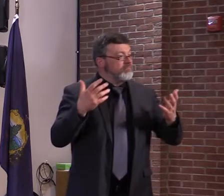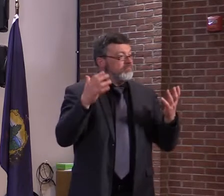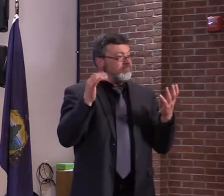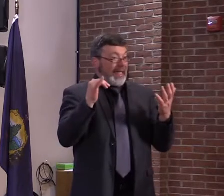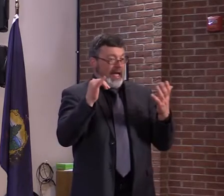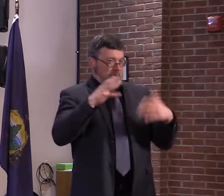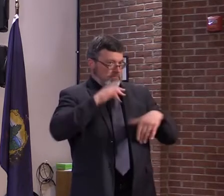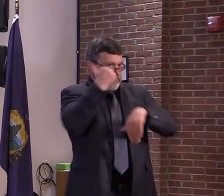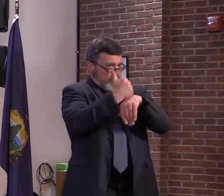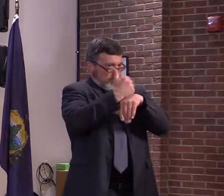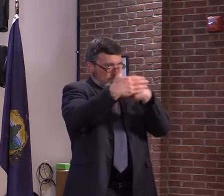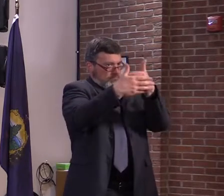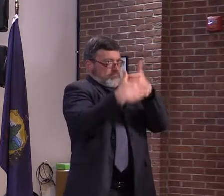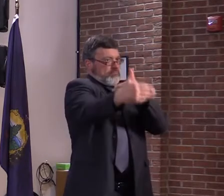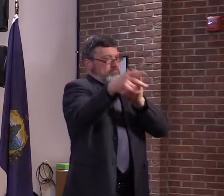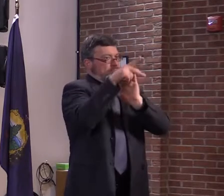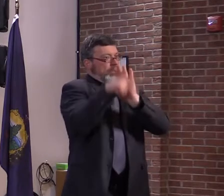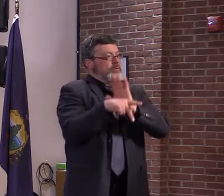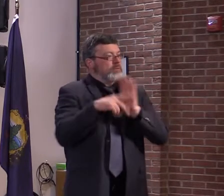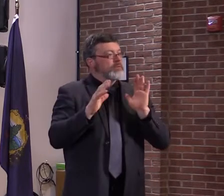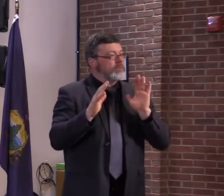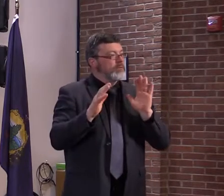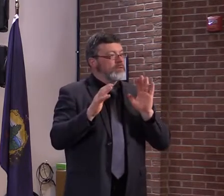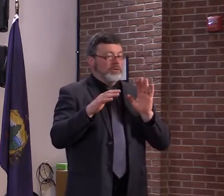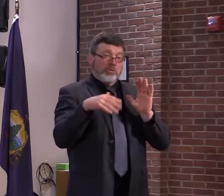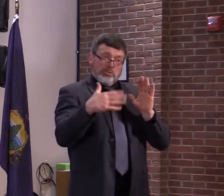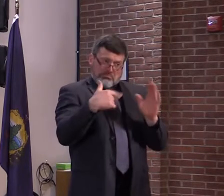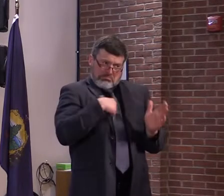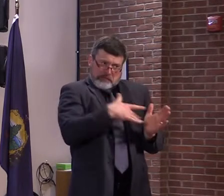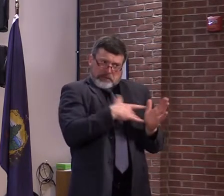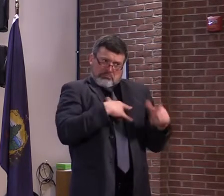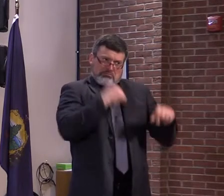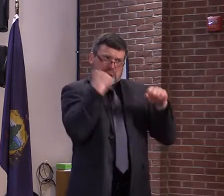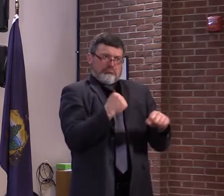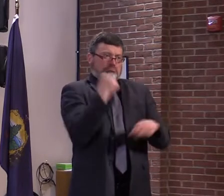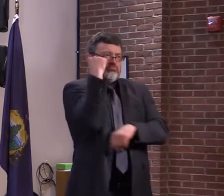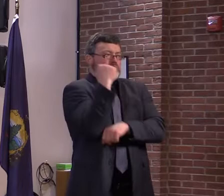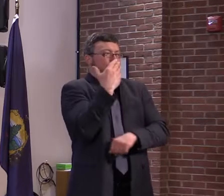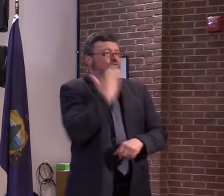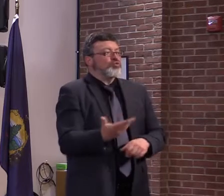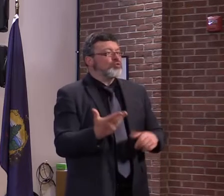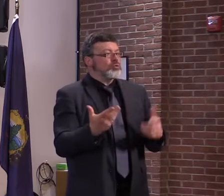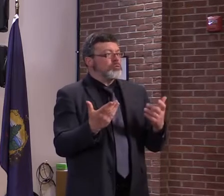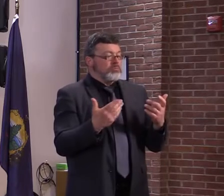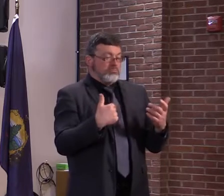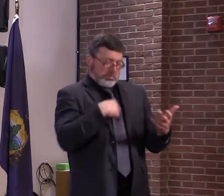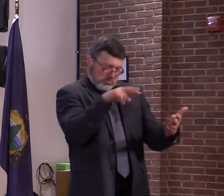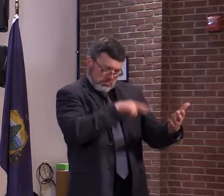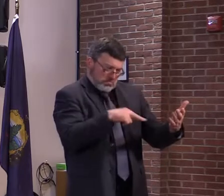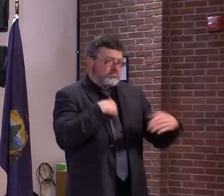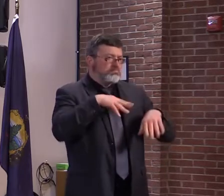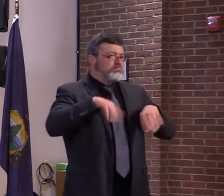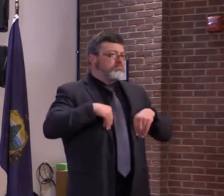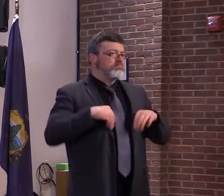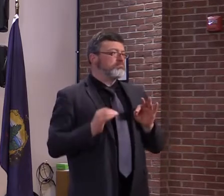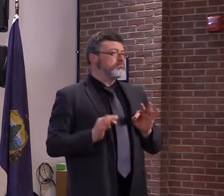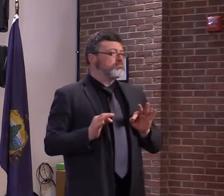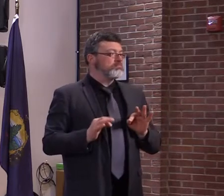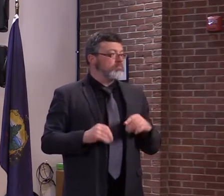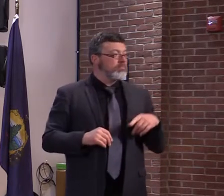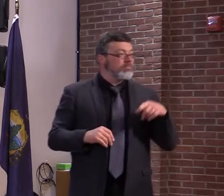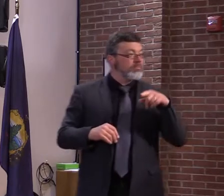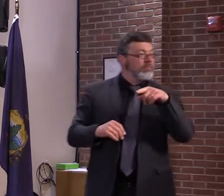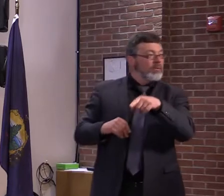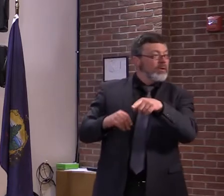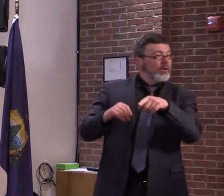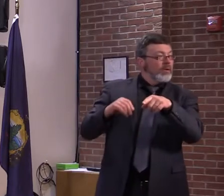whether this bill passes. But I think it's fine the way it is. So the settlement had something to do with it, the St. Gobain